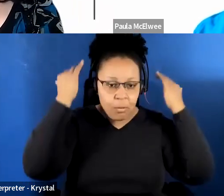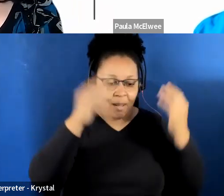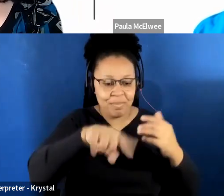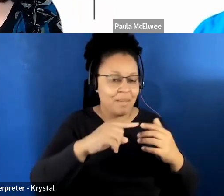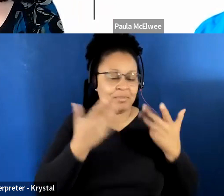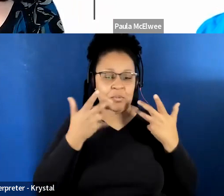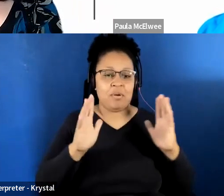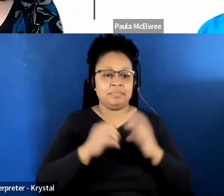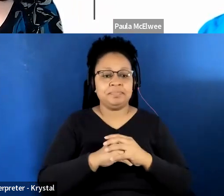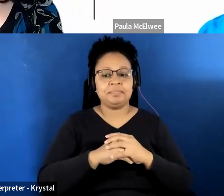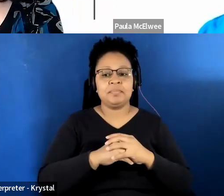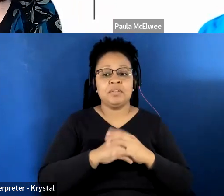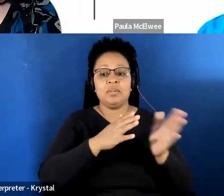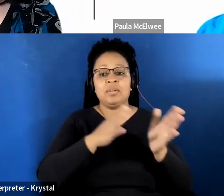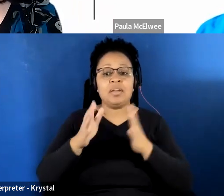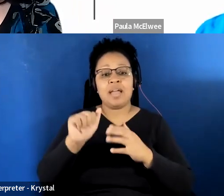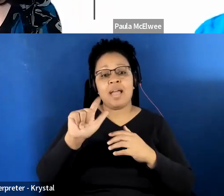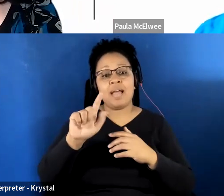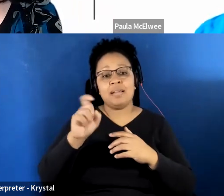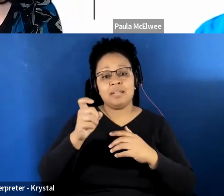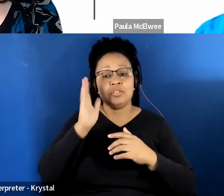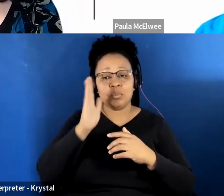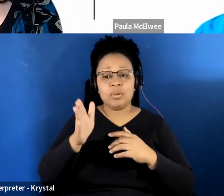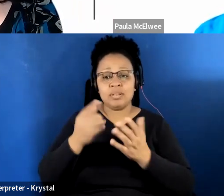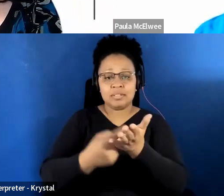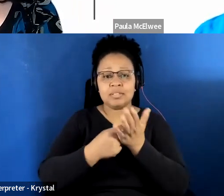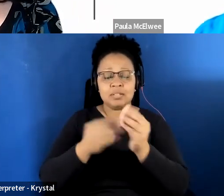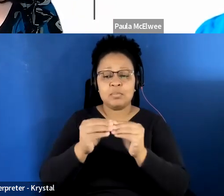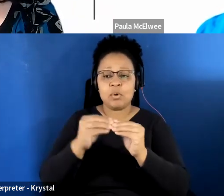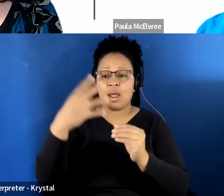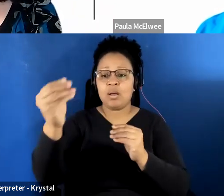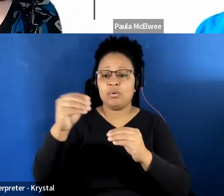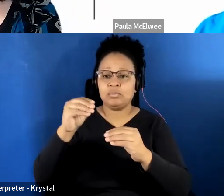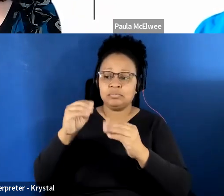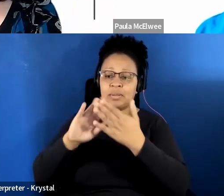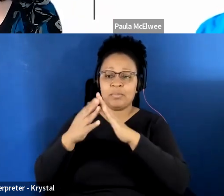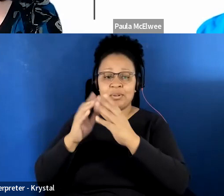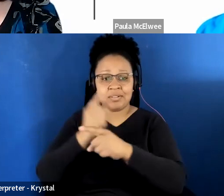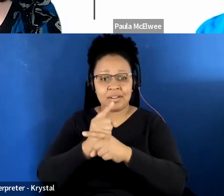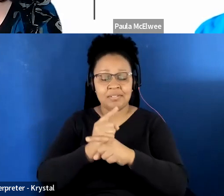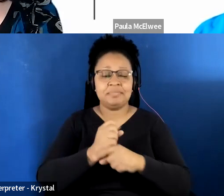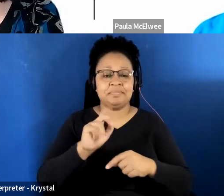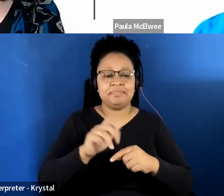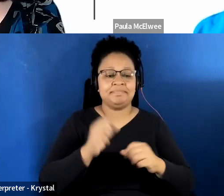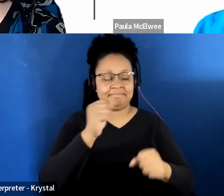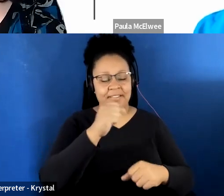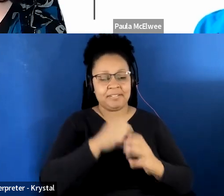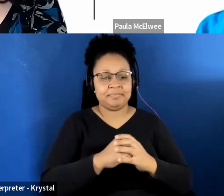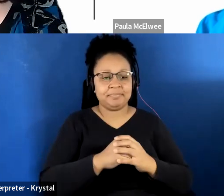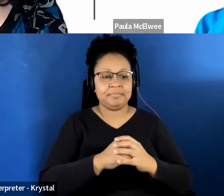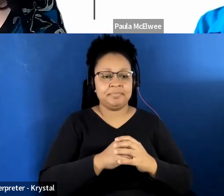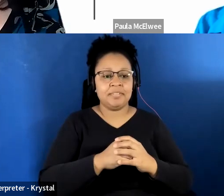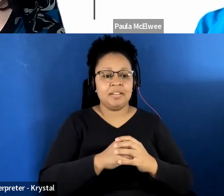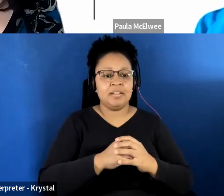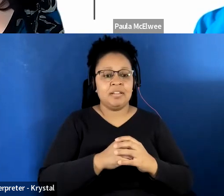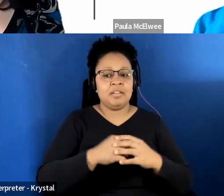bit about going out into the community. So let's go to the slides that are mostly yours for a while. Sure. Yeah.